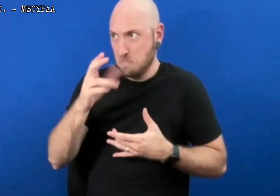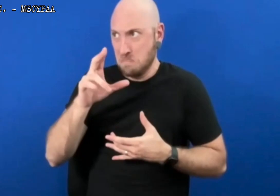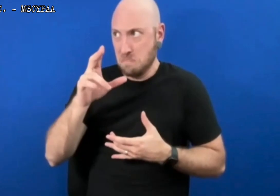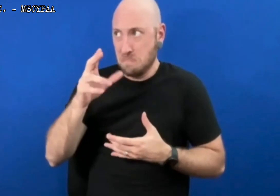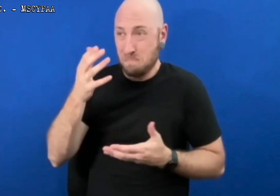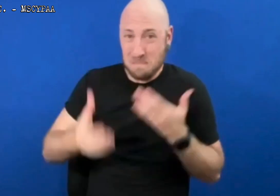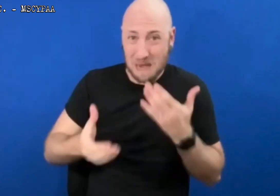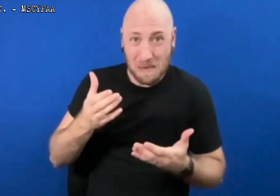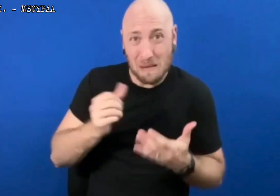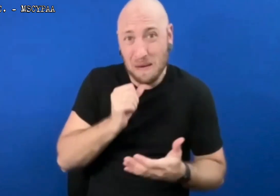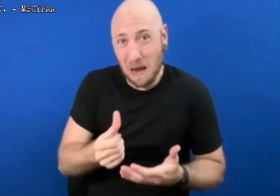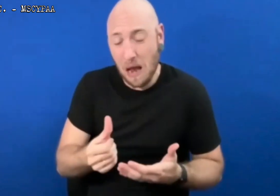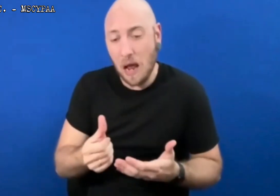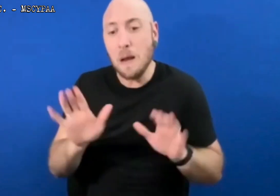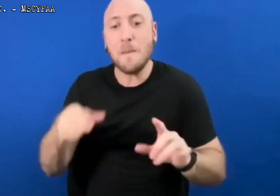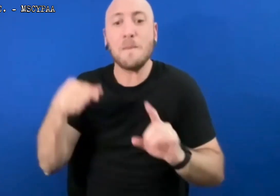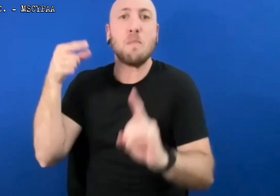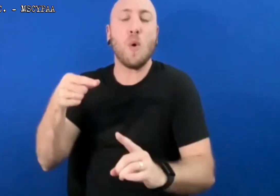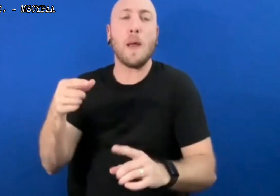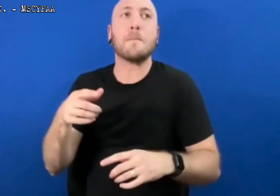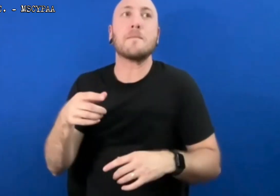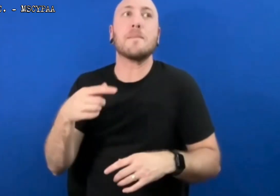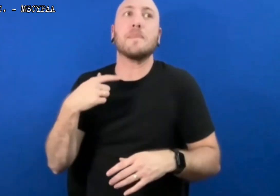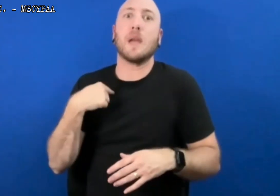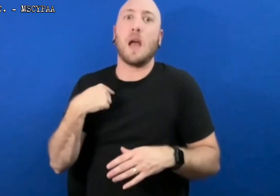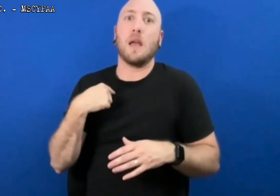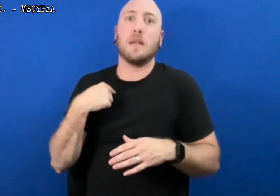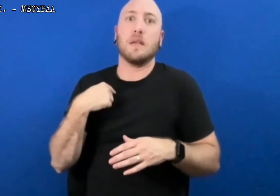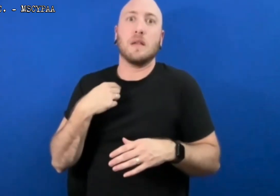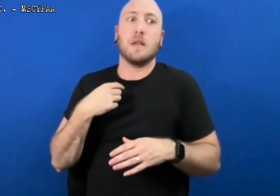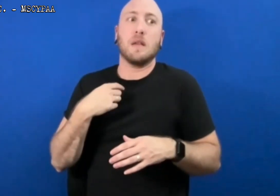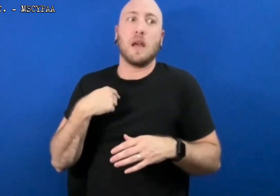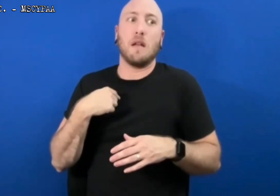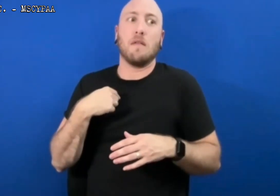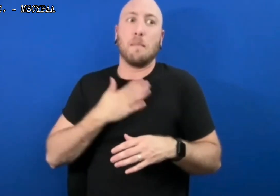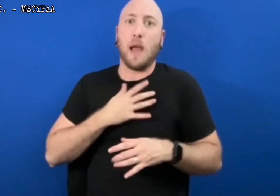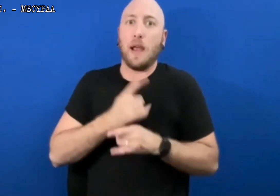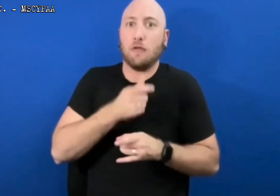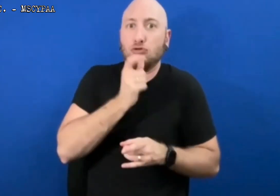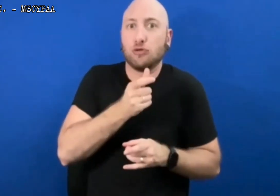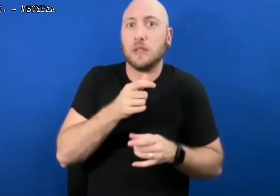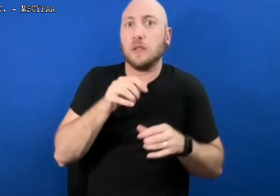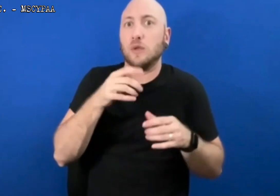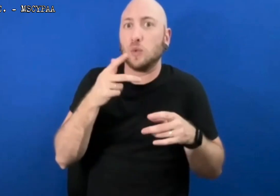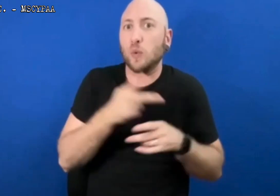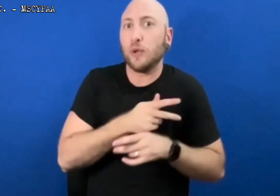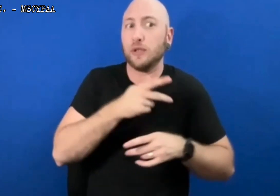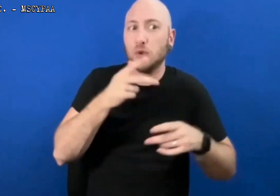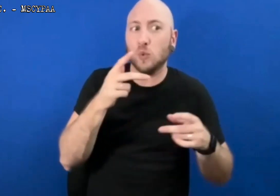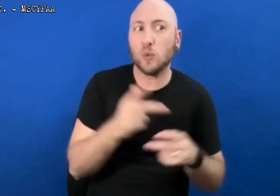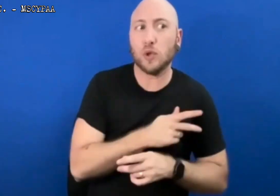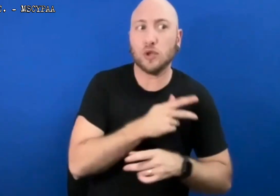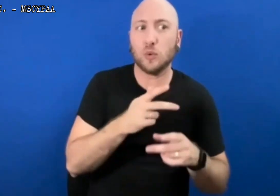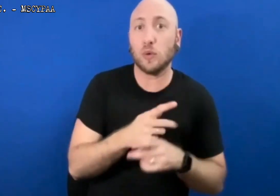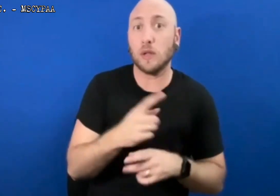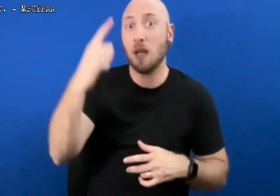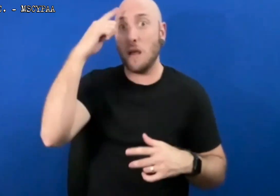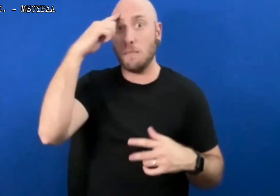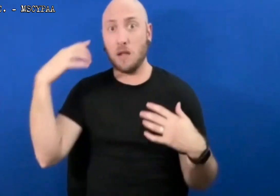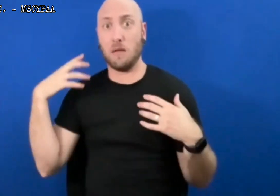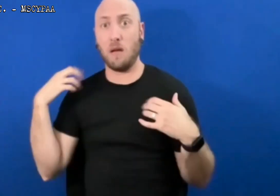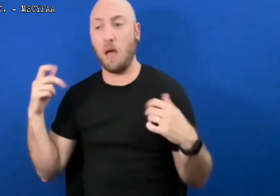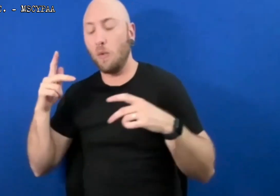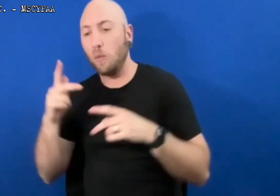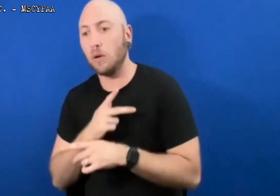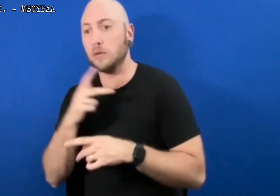as my alcoholism progressed. I wasn't treating my mental illness, and they just kind of like to play with each other. So, so what happened was I graduated